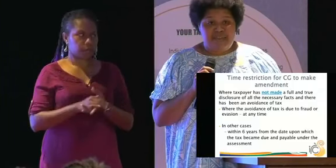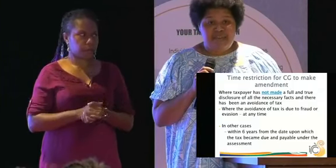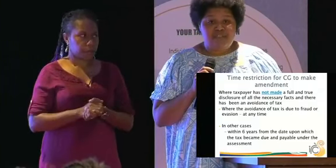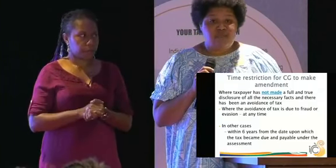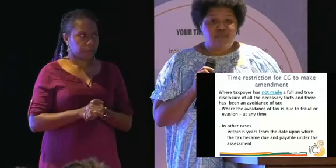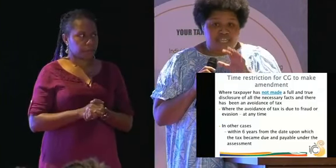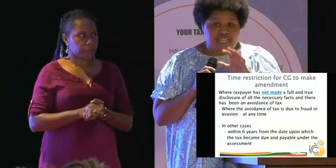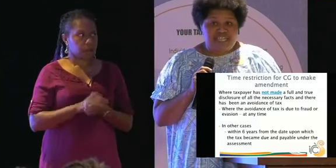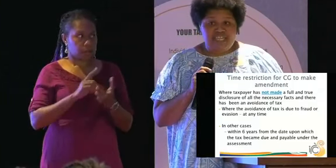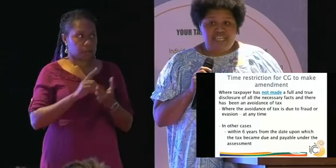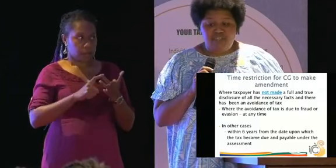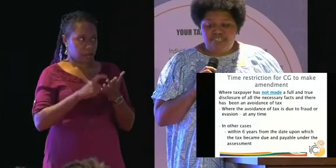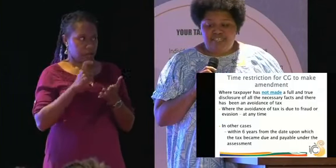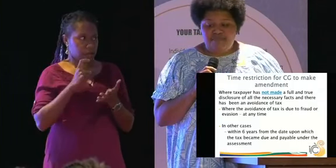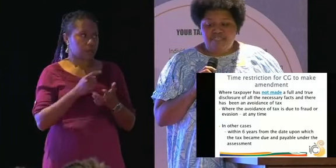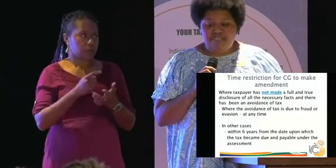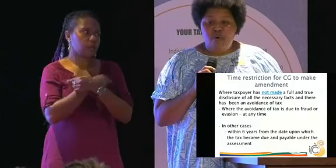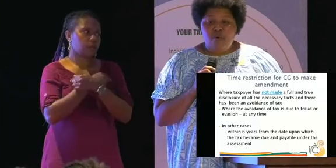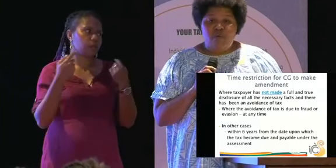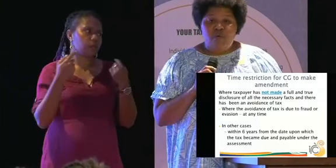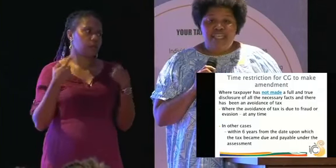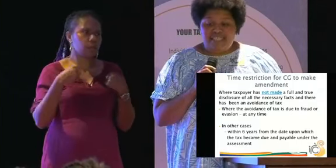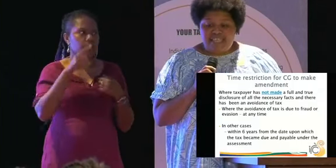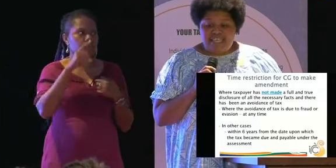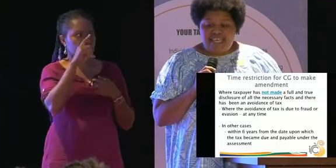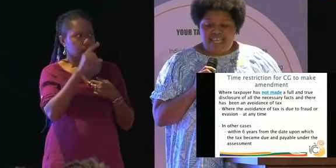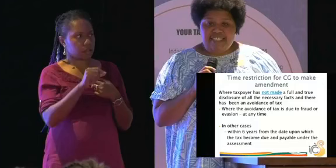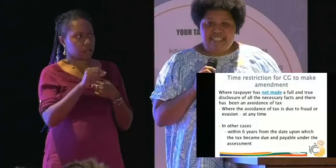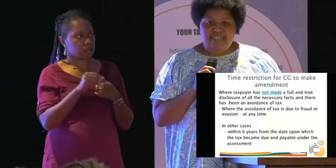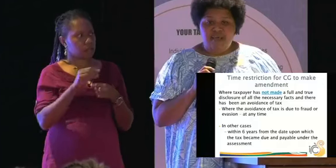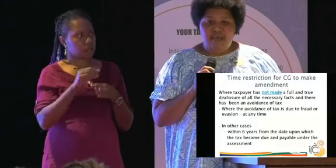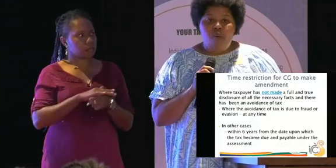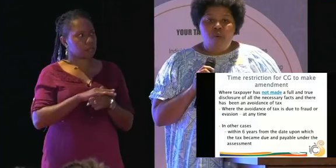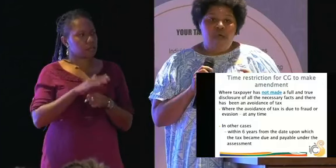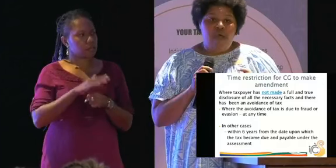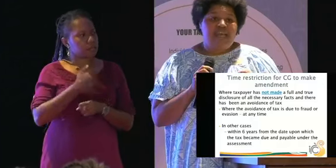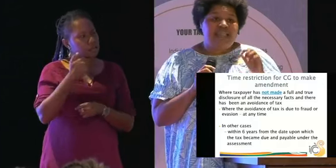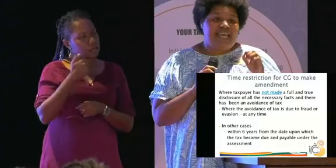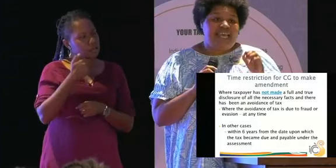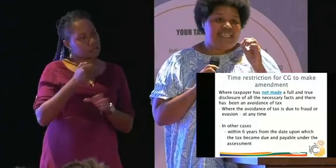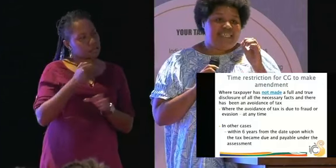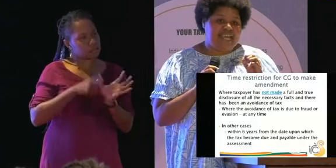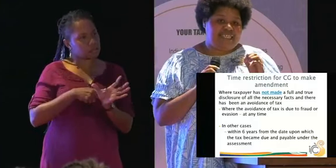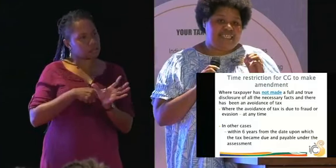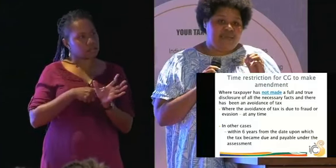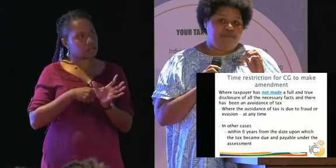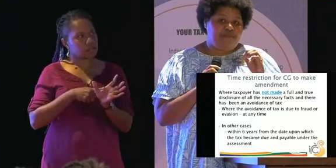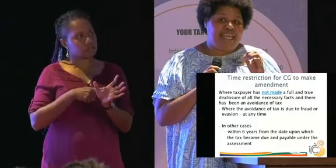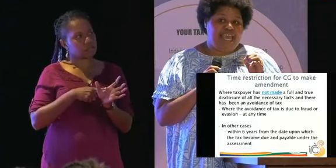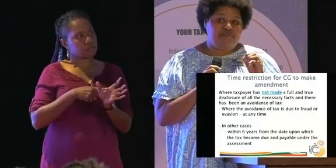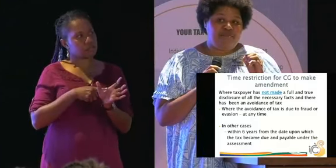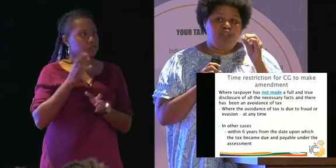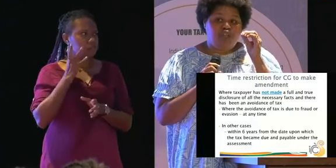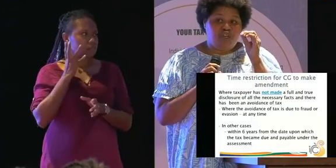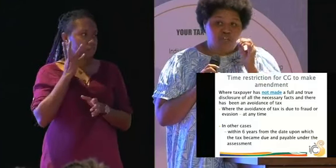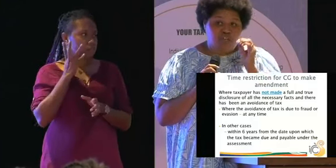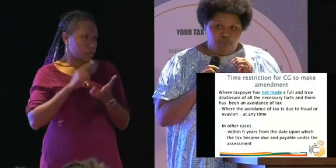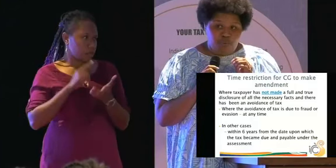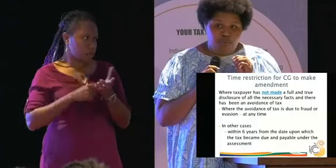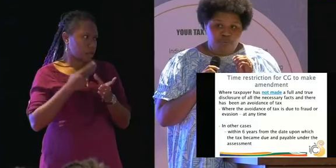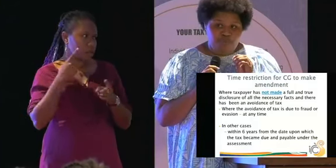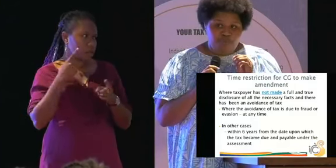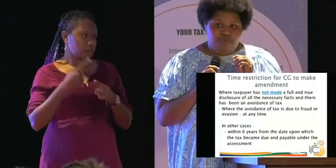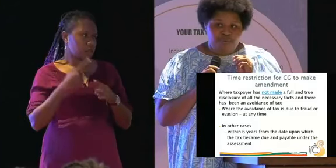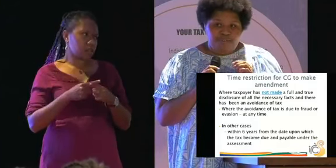an amendment to that initial assessment within 6 years when that tax became